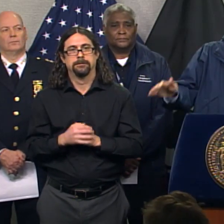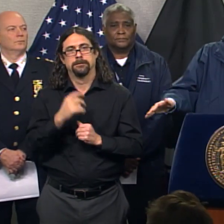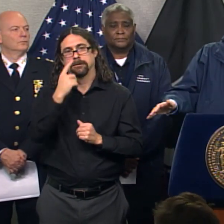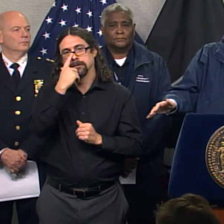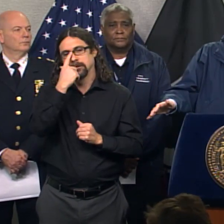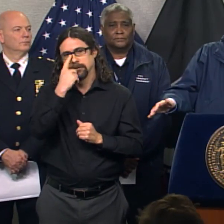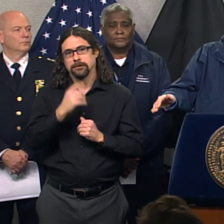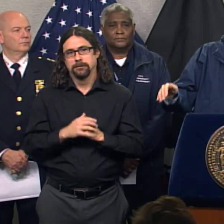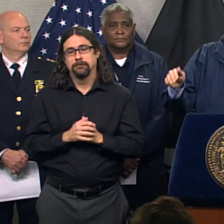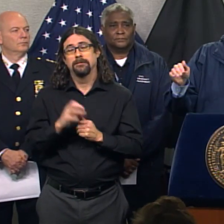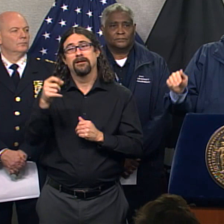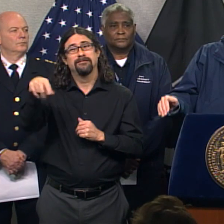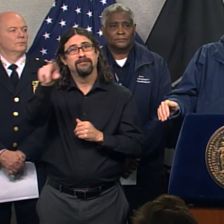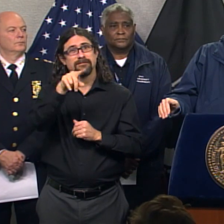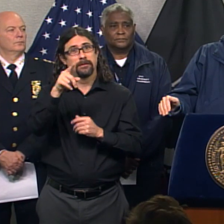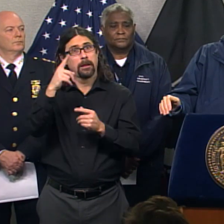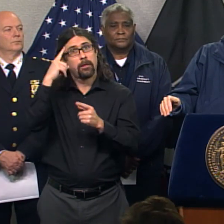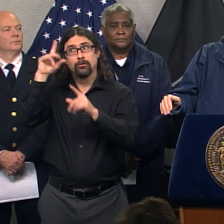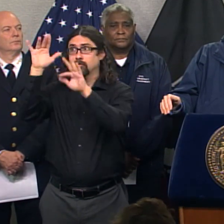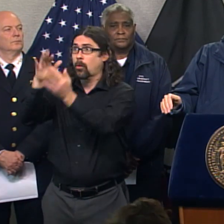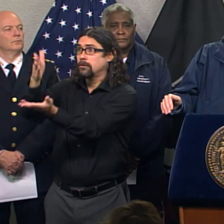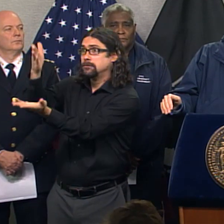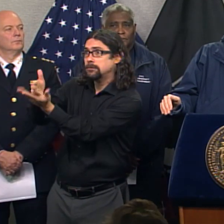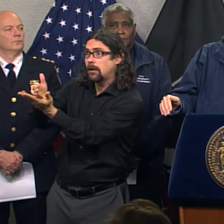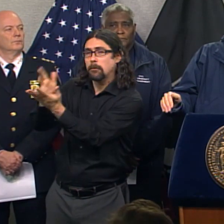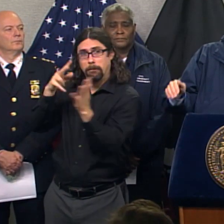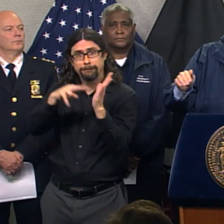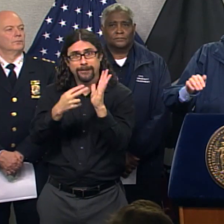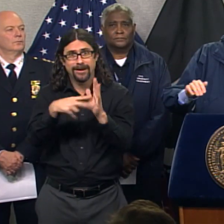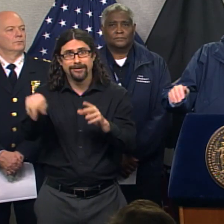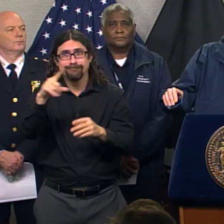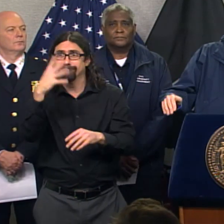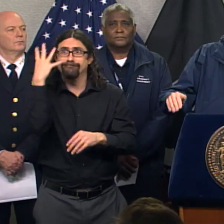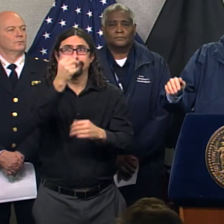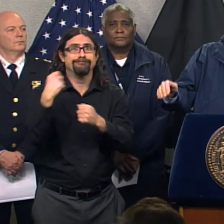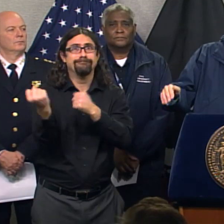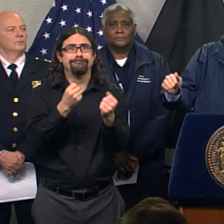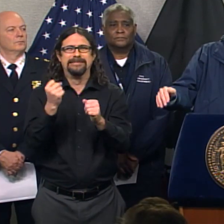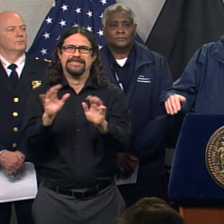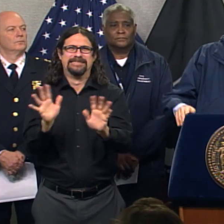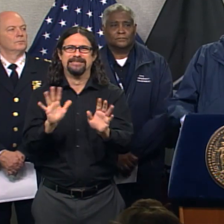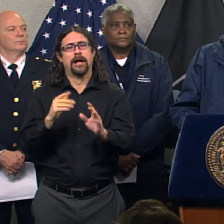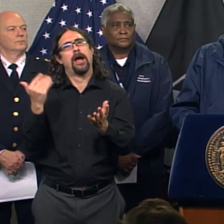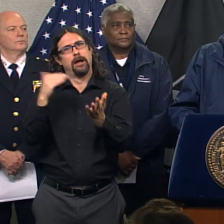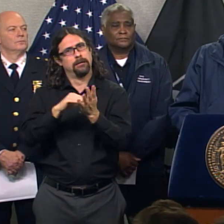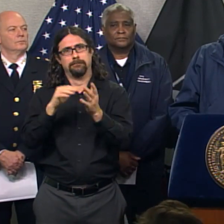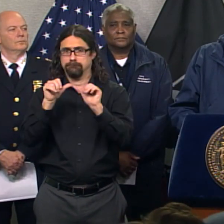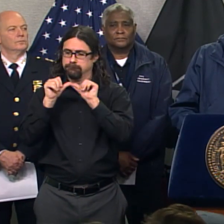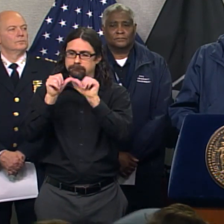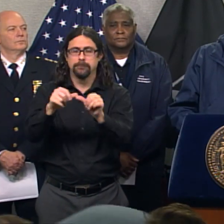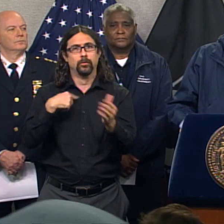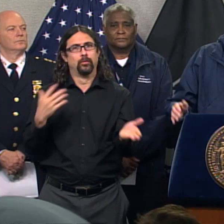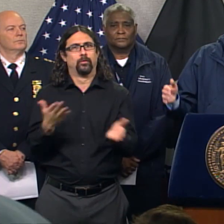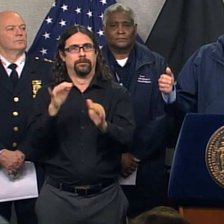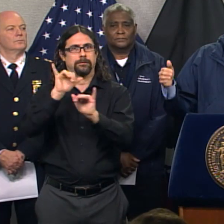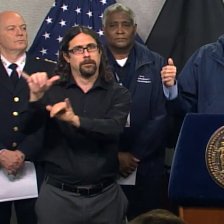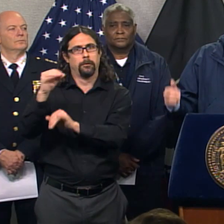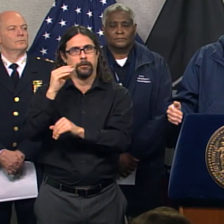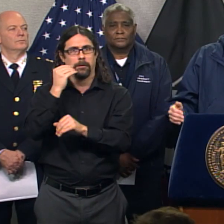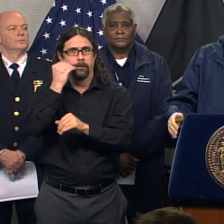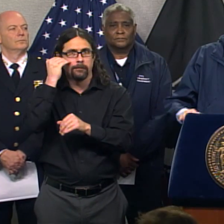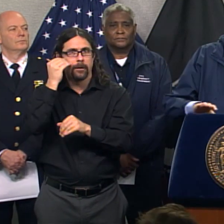want tomorrow to be as normal as it possibly can be. And I hope, anyone who feels the same way, which I imagine is a vast majority, are